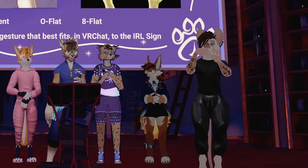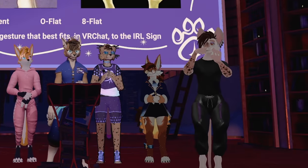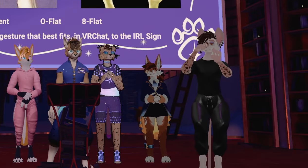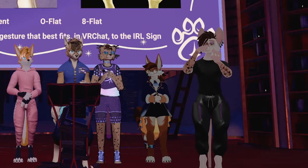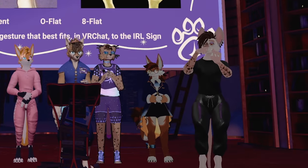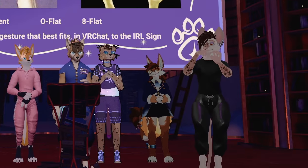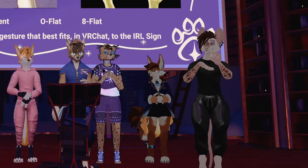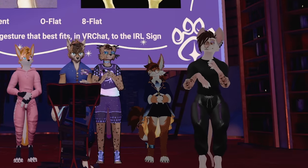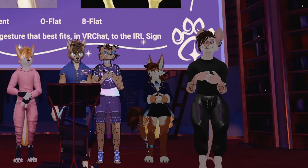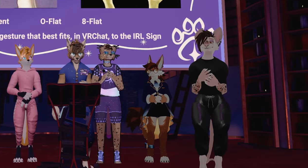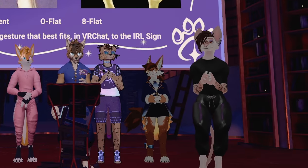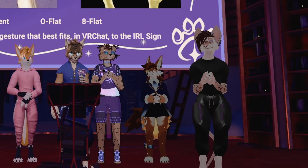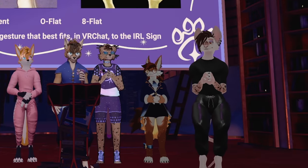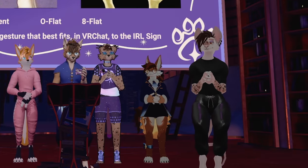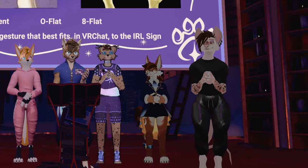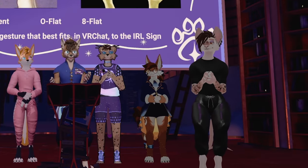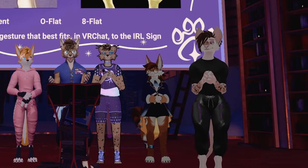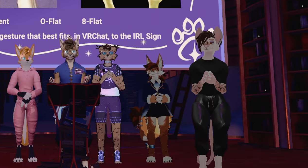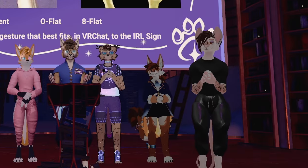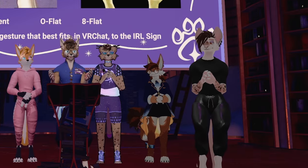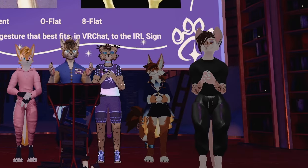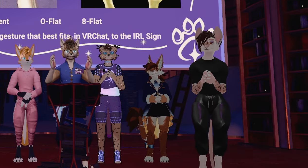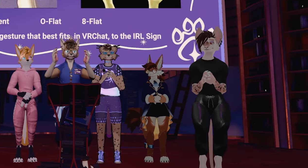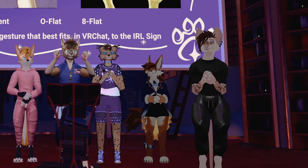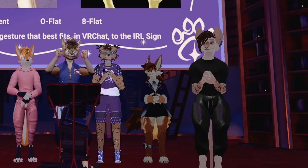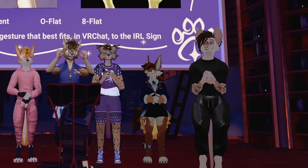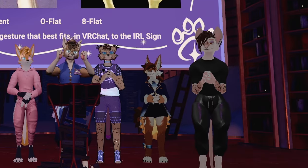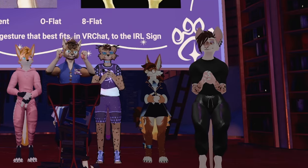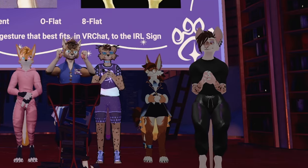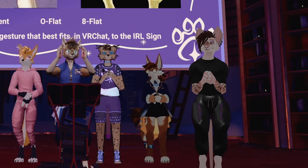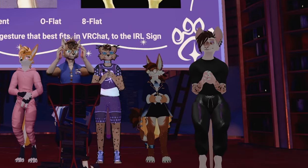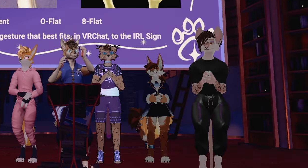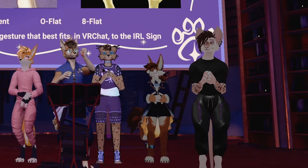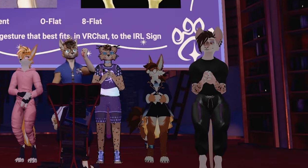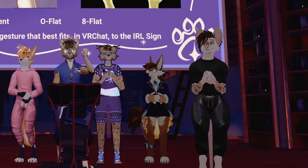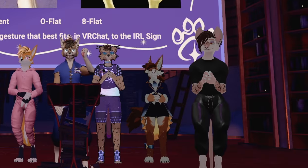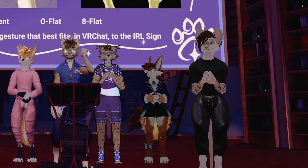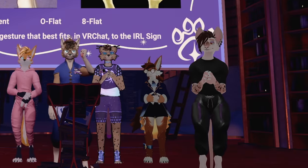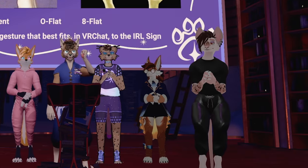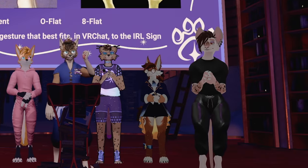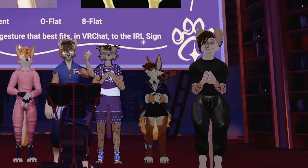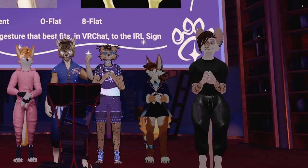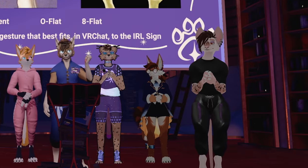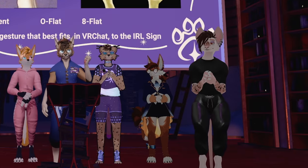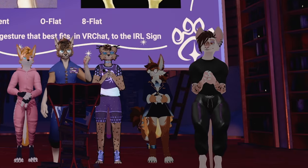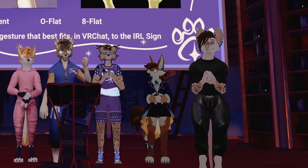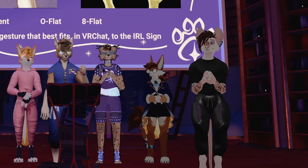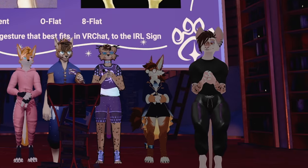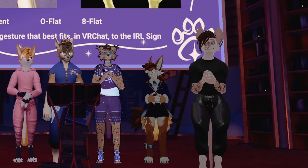it. We most commonly represent it as just fist because it mostly fits to